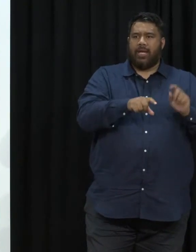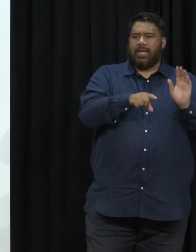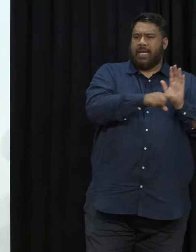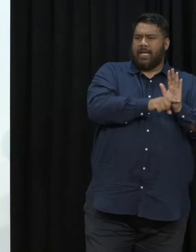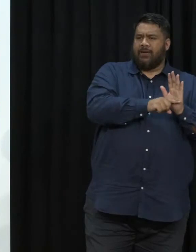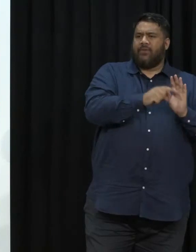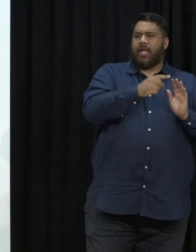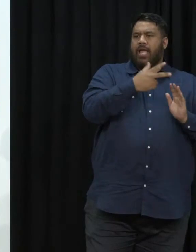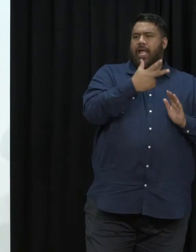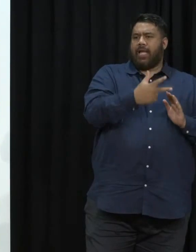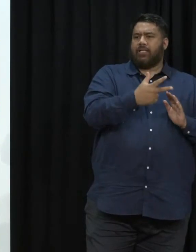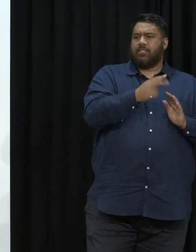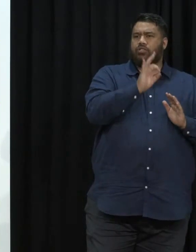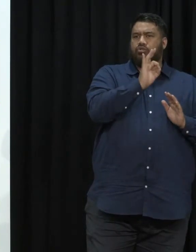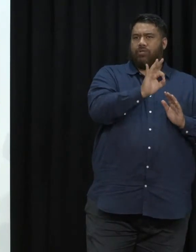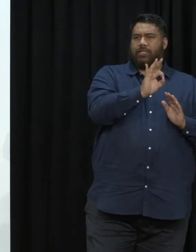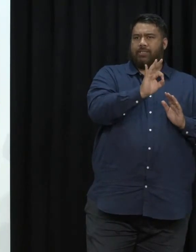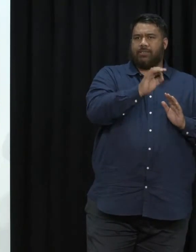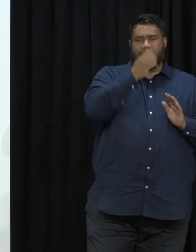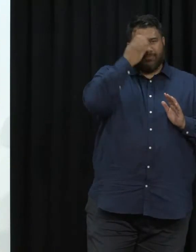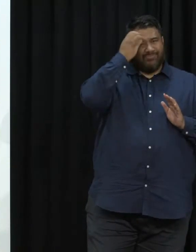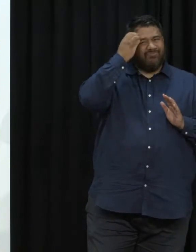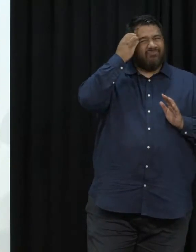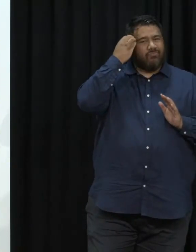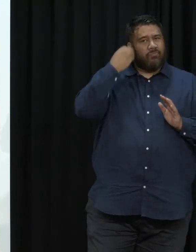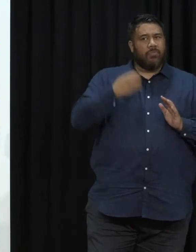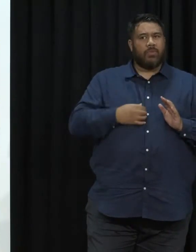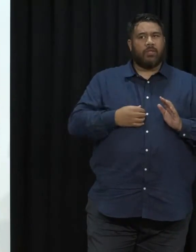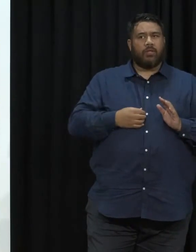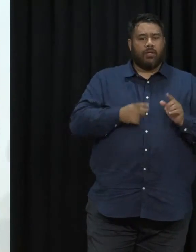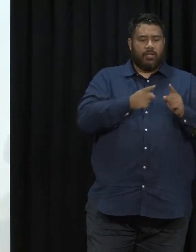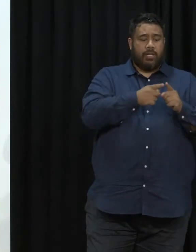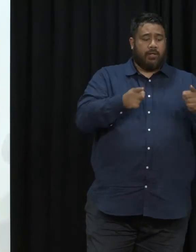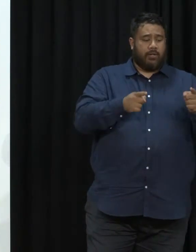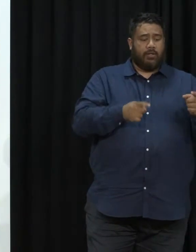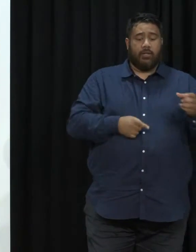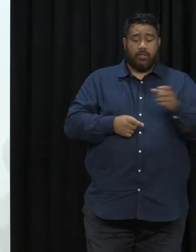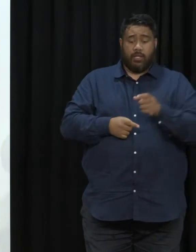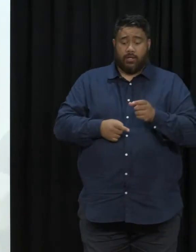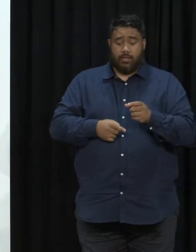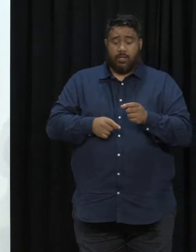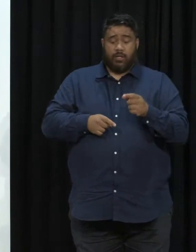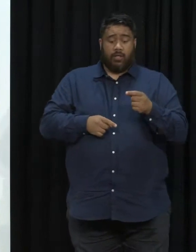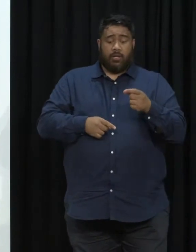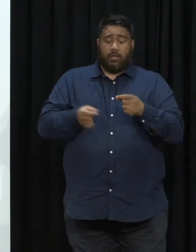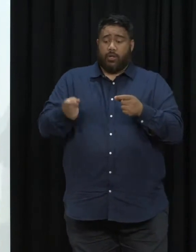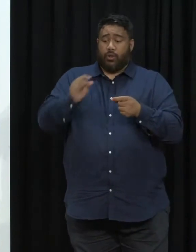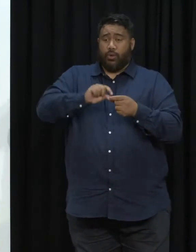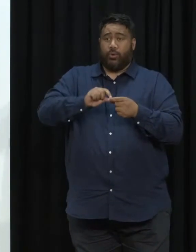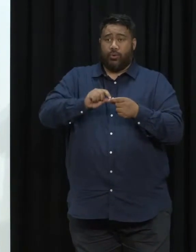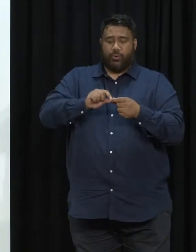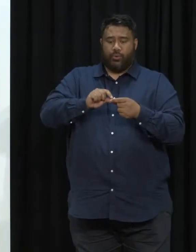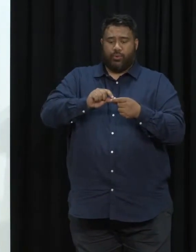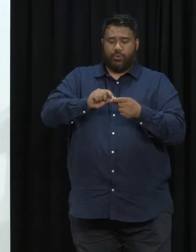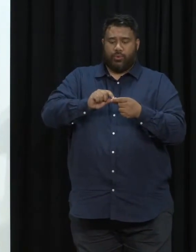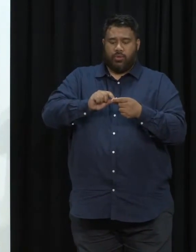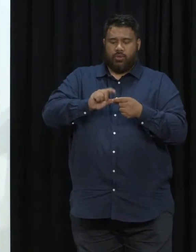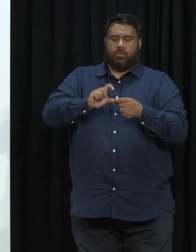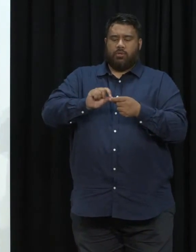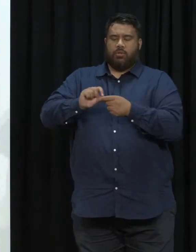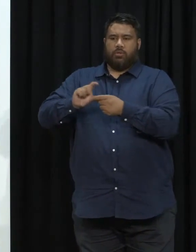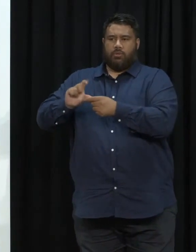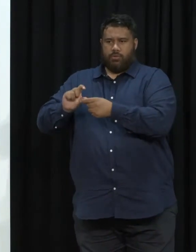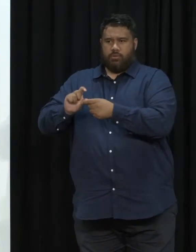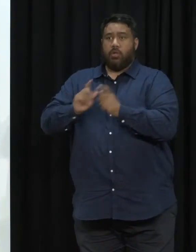there. But that then has to be diluted, and once it's diluted, its shelf life reduces again. We have to, and we have been, in